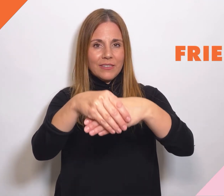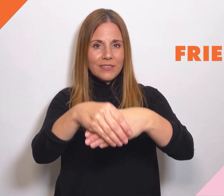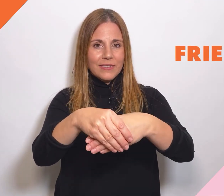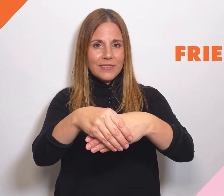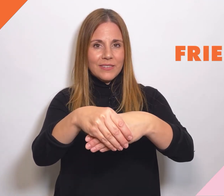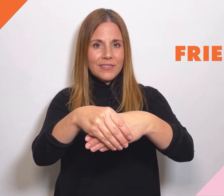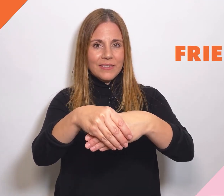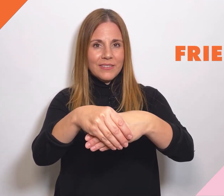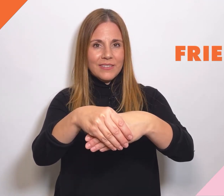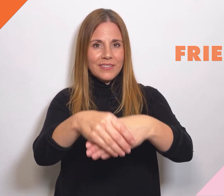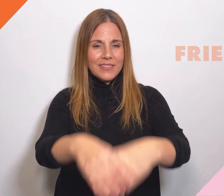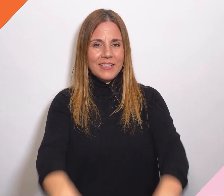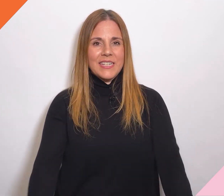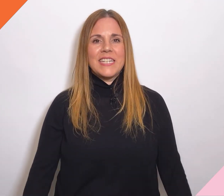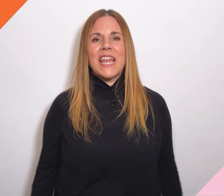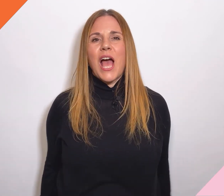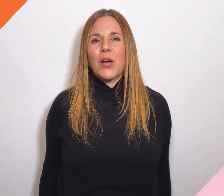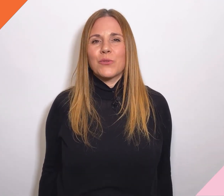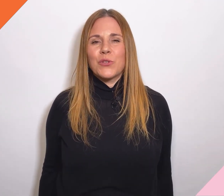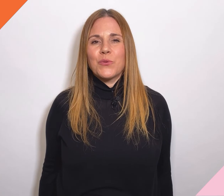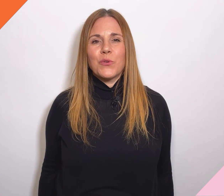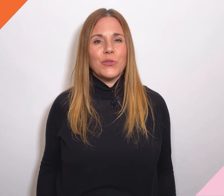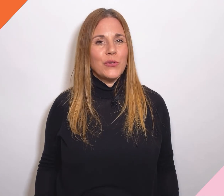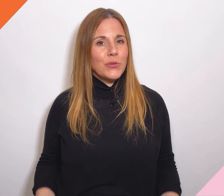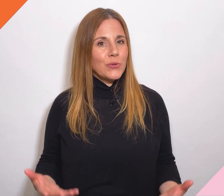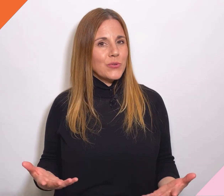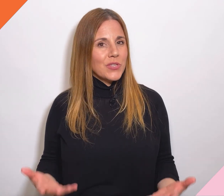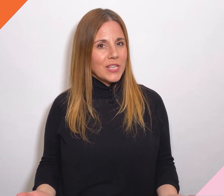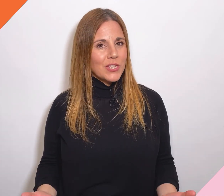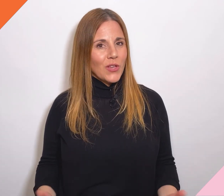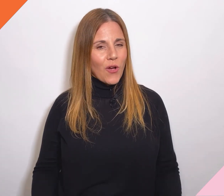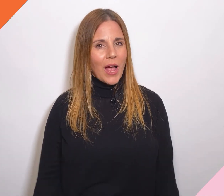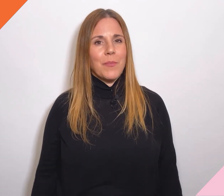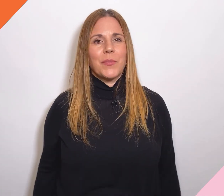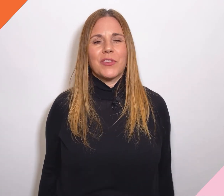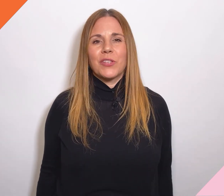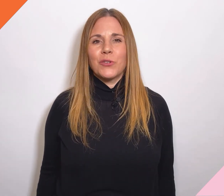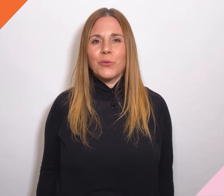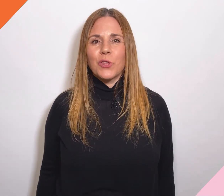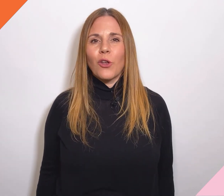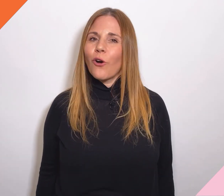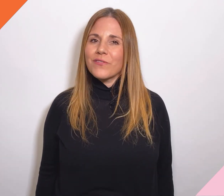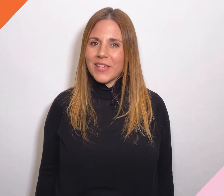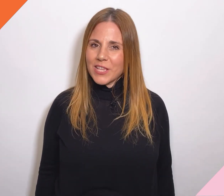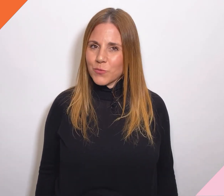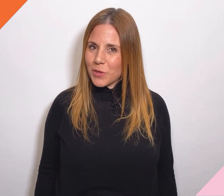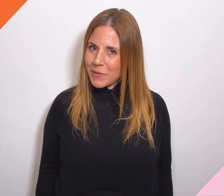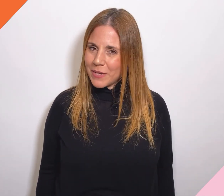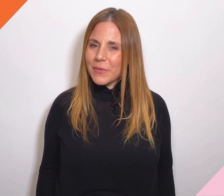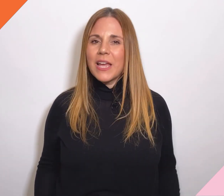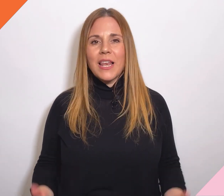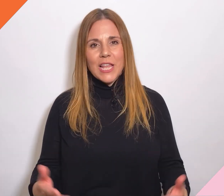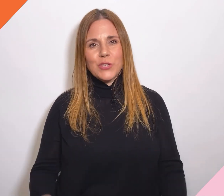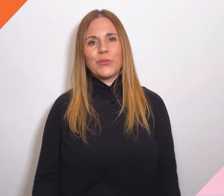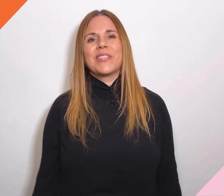friend. Now, do you want to sing the song Happy Birthday to You with Lámh signs with me? Let's do this